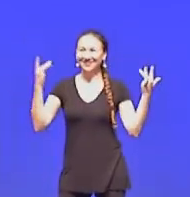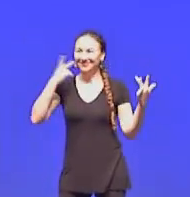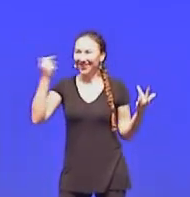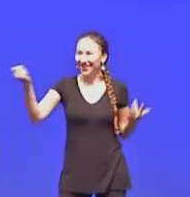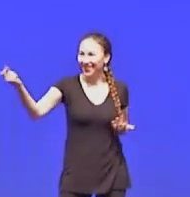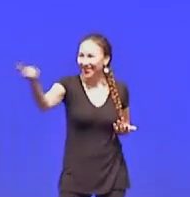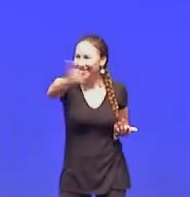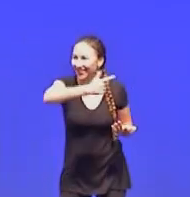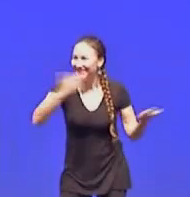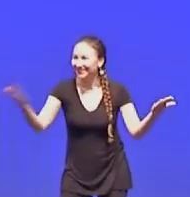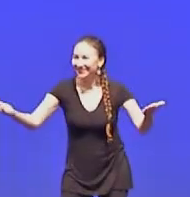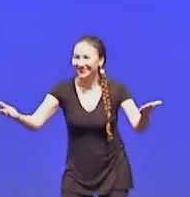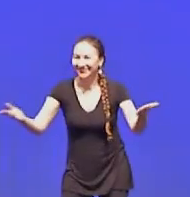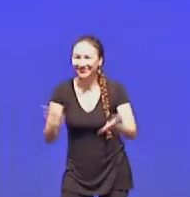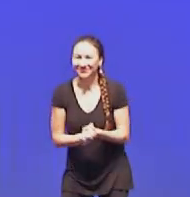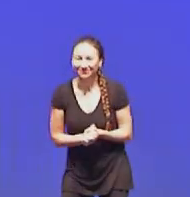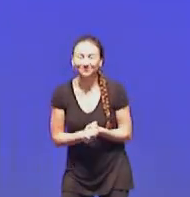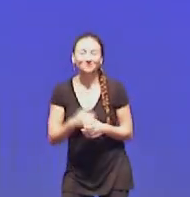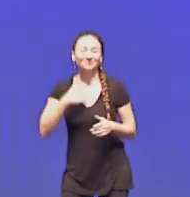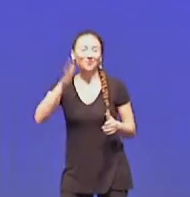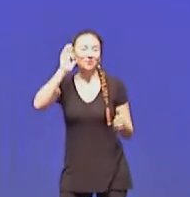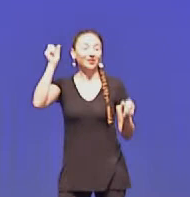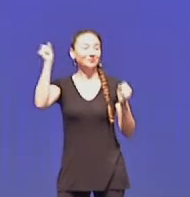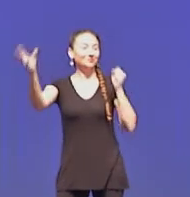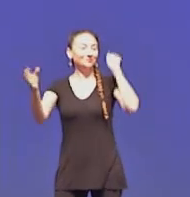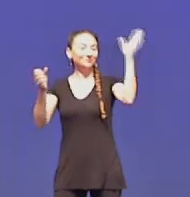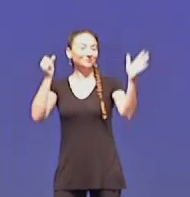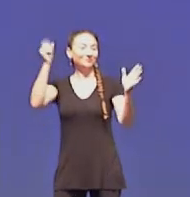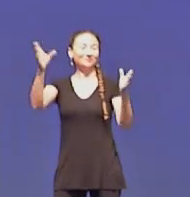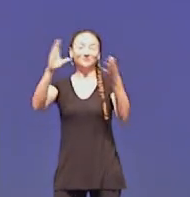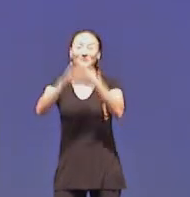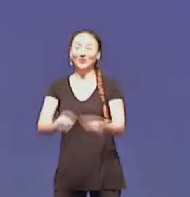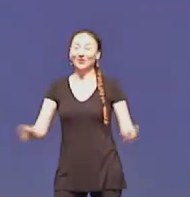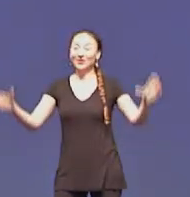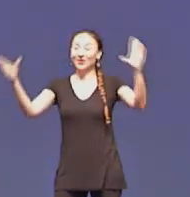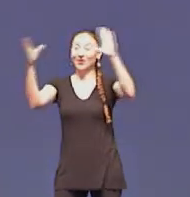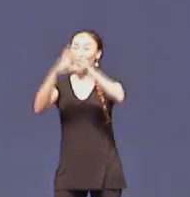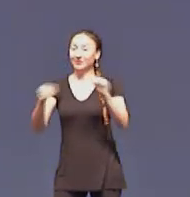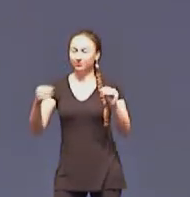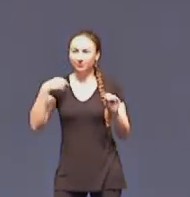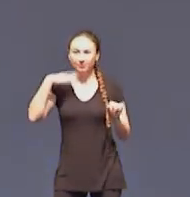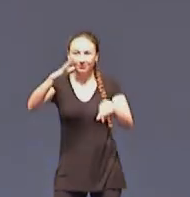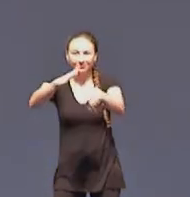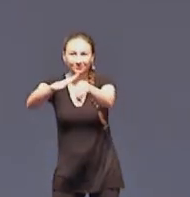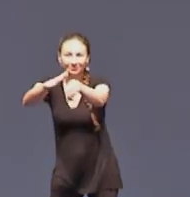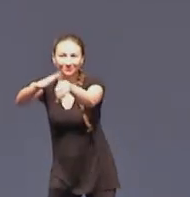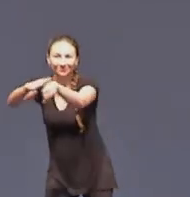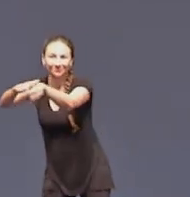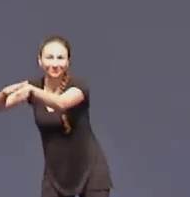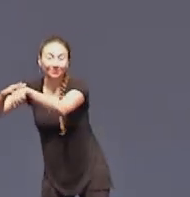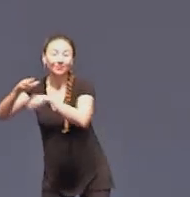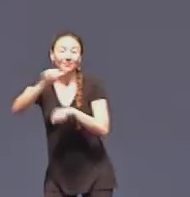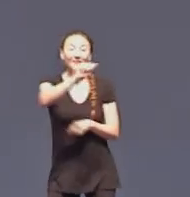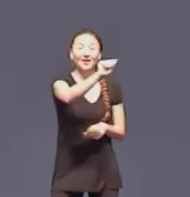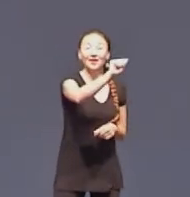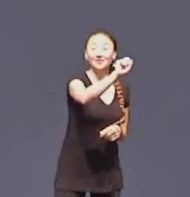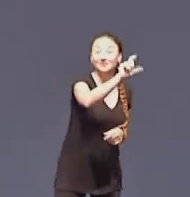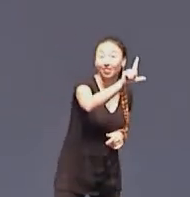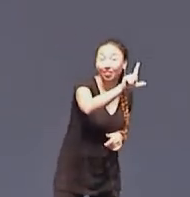Hello, everyone. I am thrilled to see everyone here tonight. I will be sharing a story, and I would like